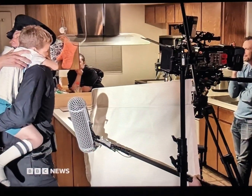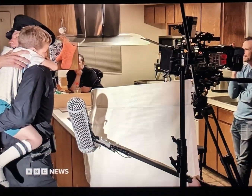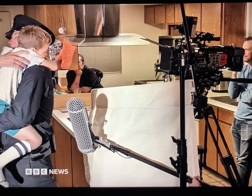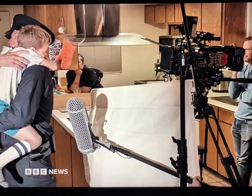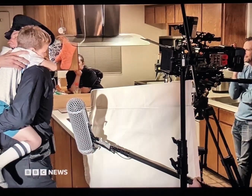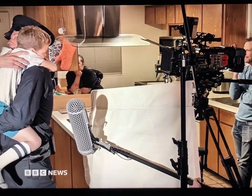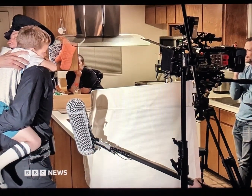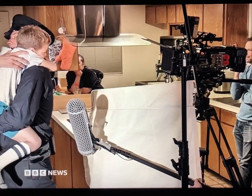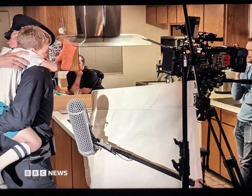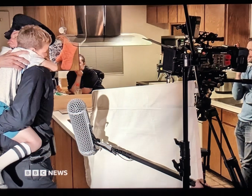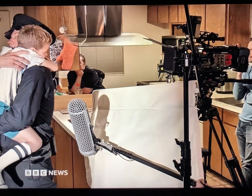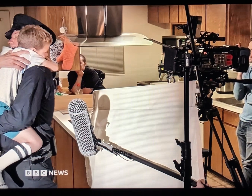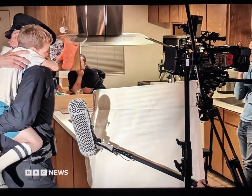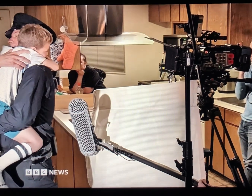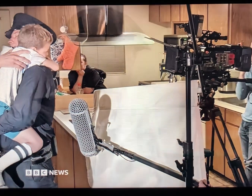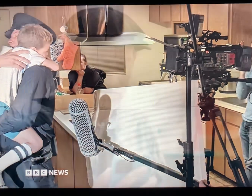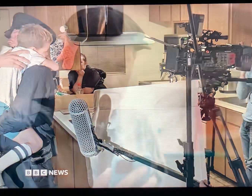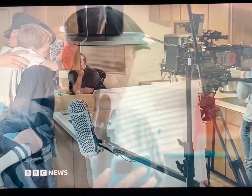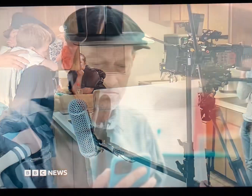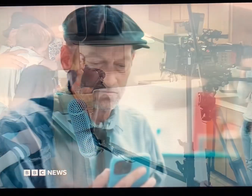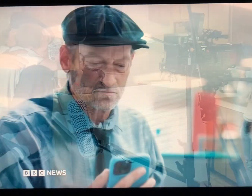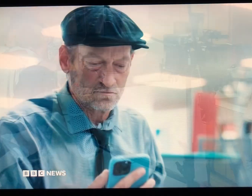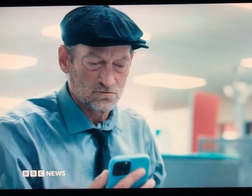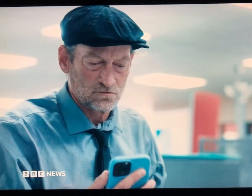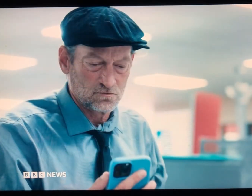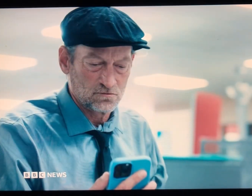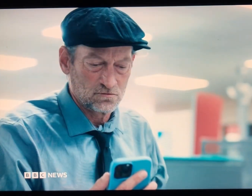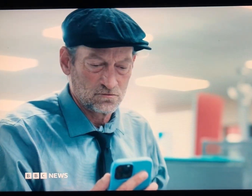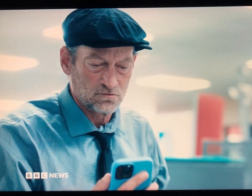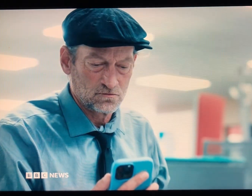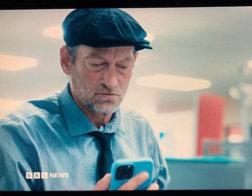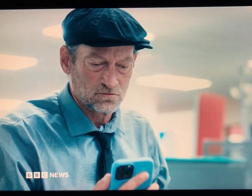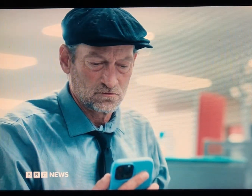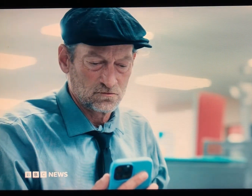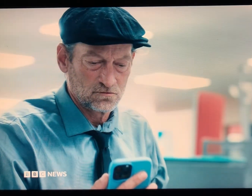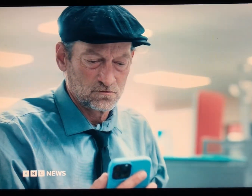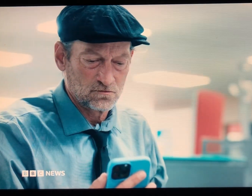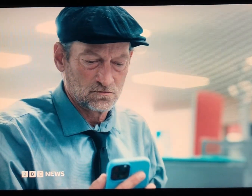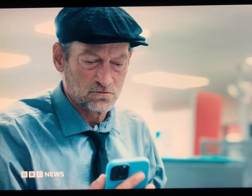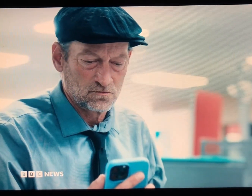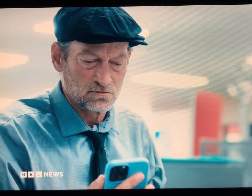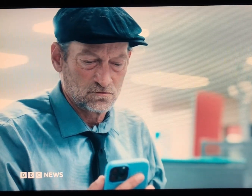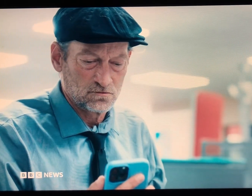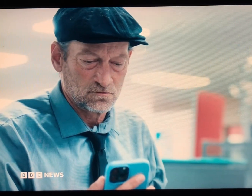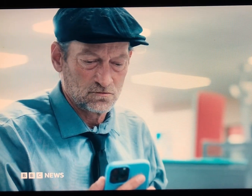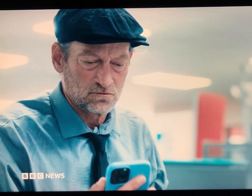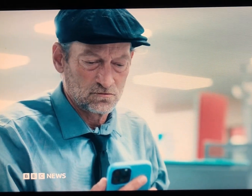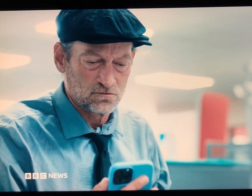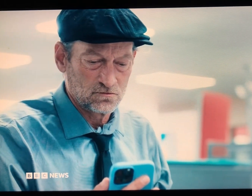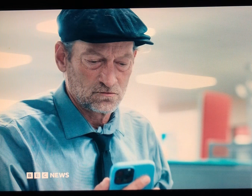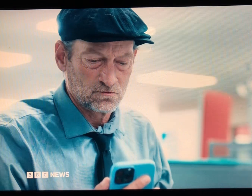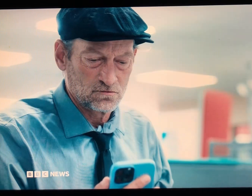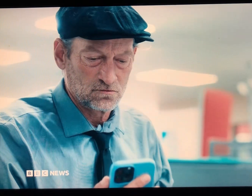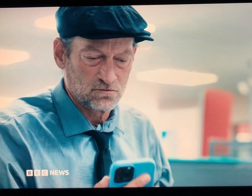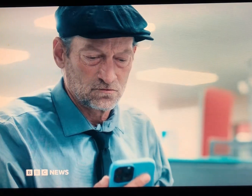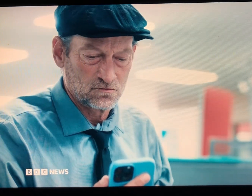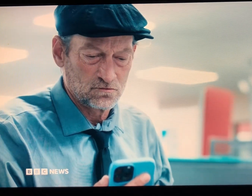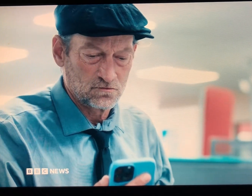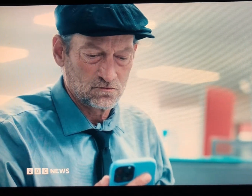where he is today. When I looked at myself, being deaf wasn't a big deal. I'm proud to be deaf. I could still walk, I could drive, I could sign.